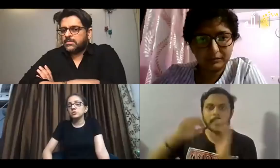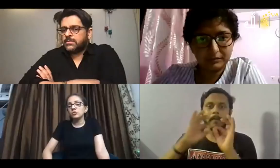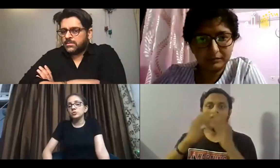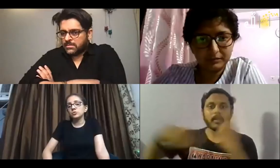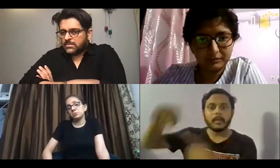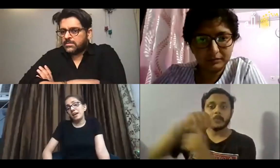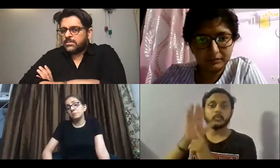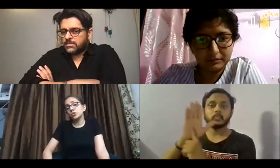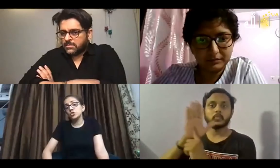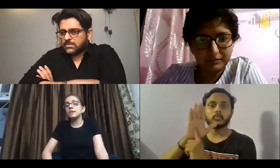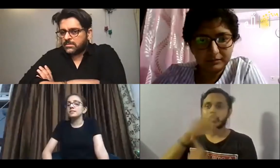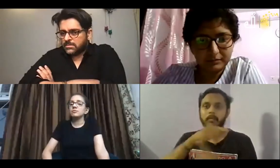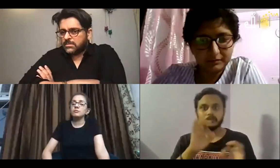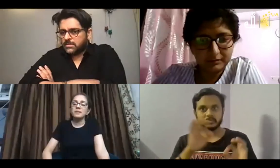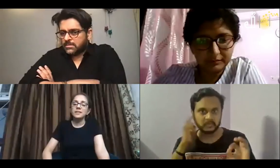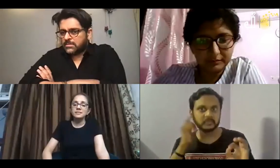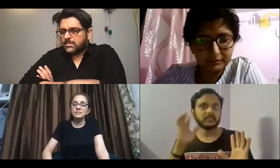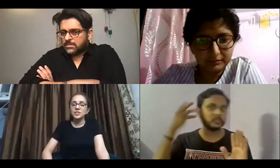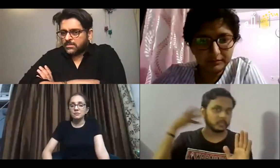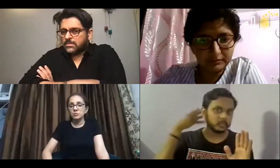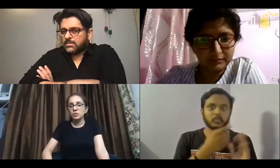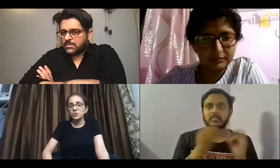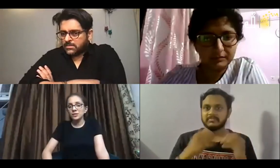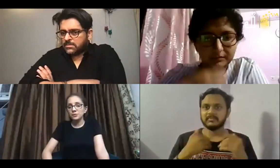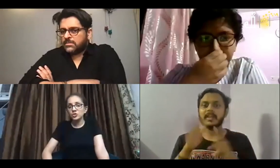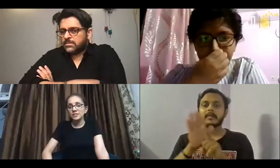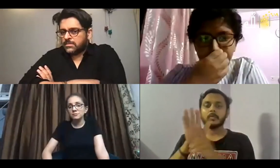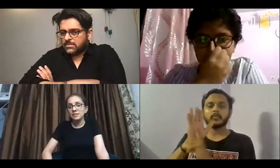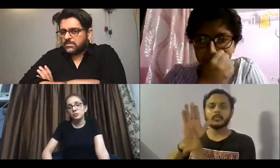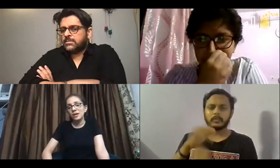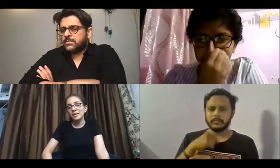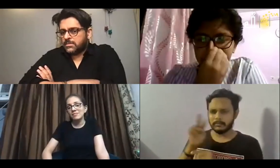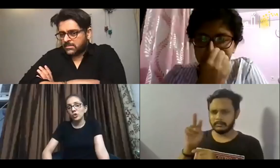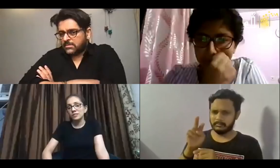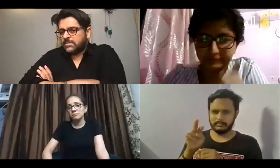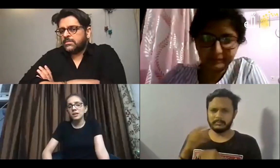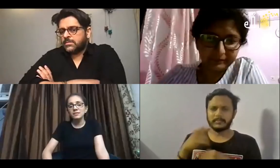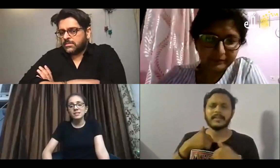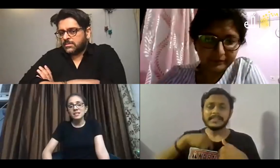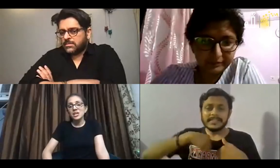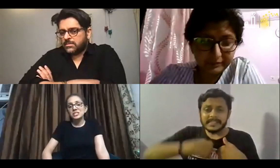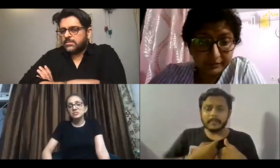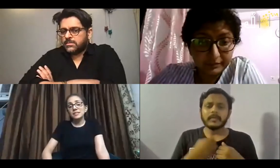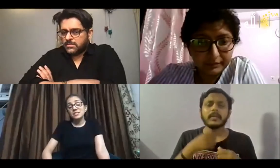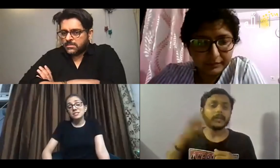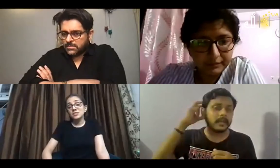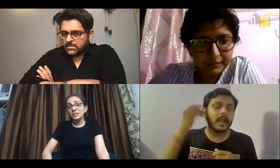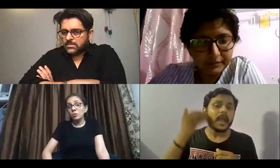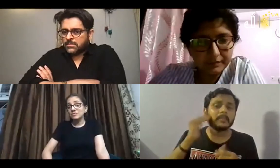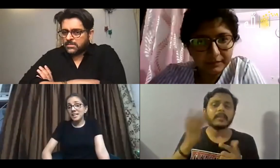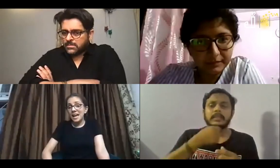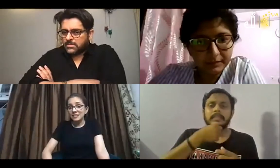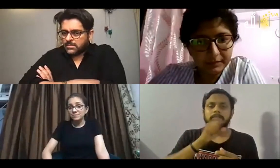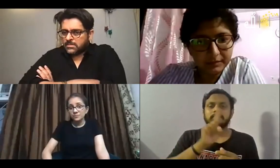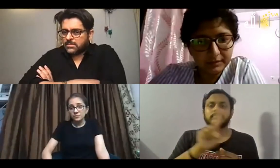would, I'll be a good child in front of my relatives and everyone would be appreciative that, I have a cochlear implant. So that's the only